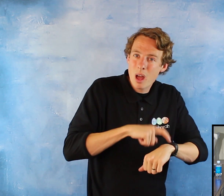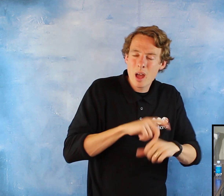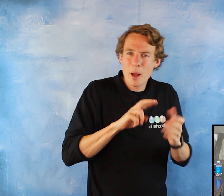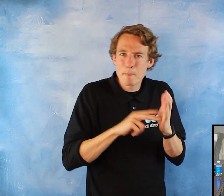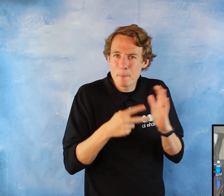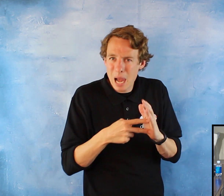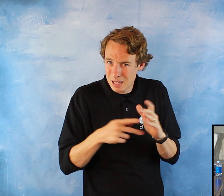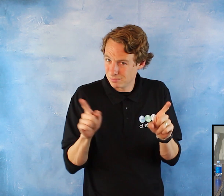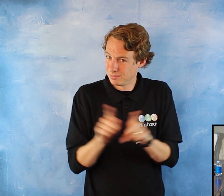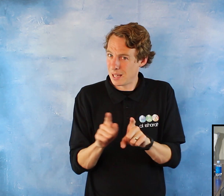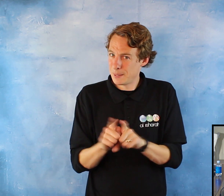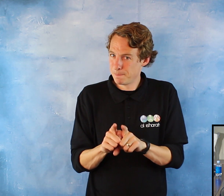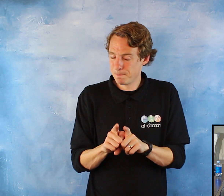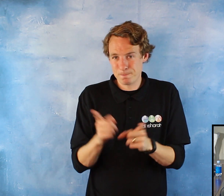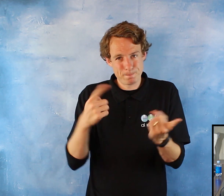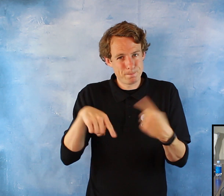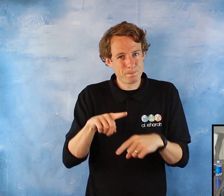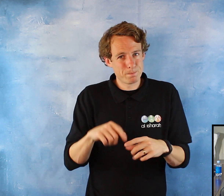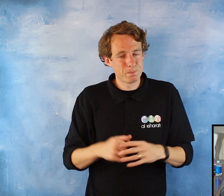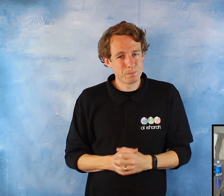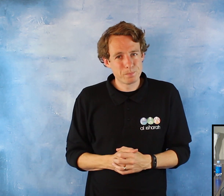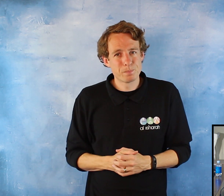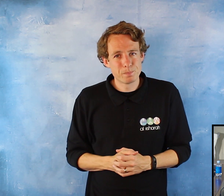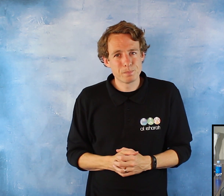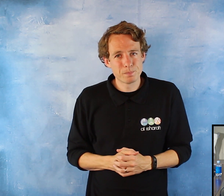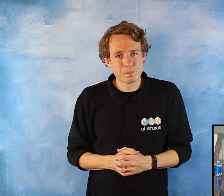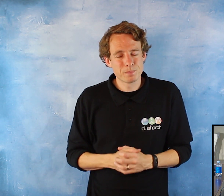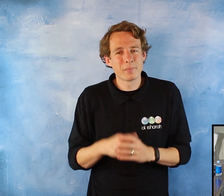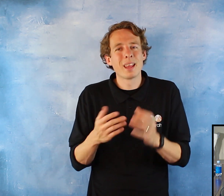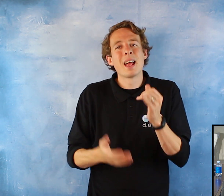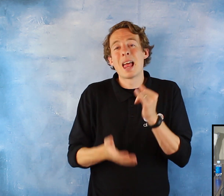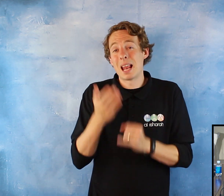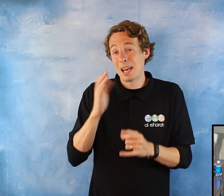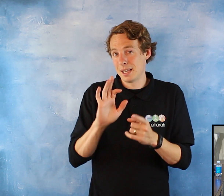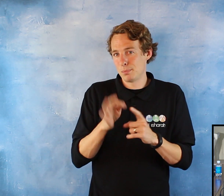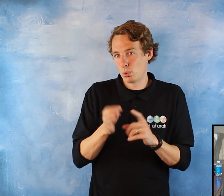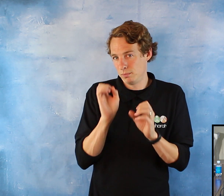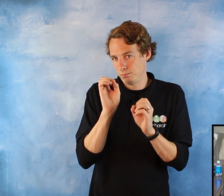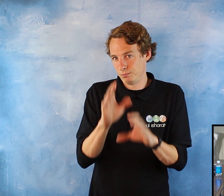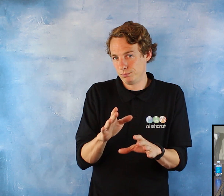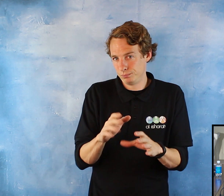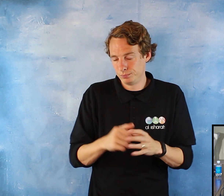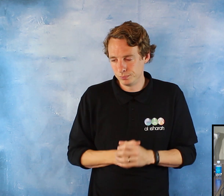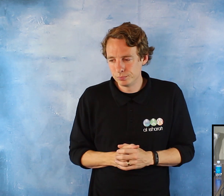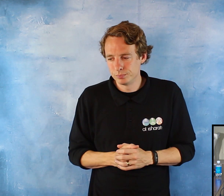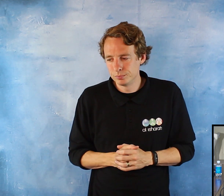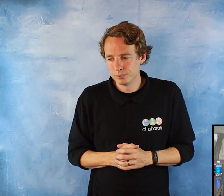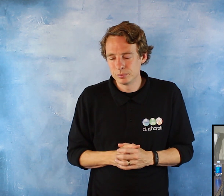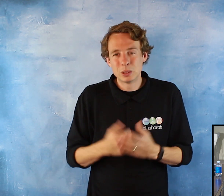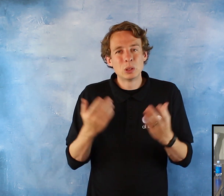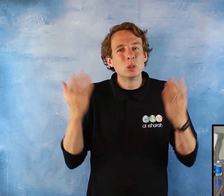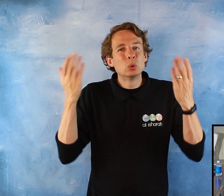holiday. And the final point I would like to draw your attention, tonight, this